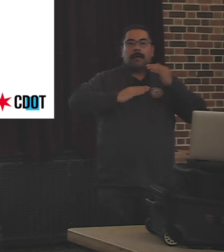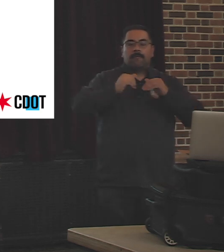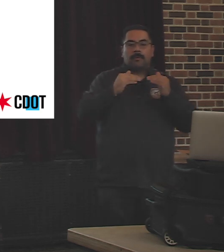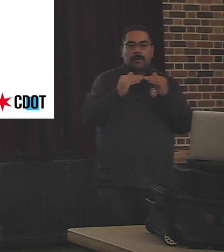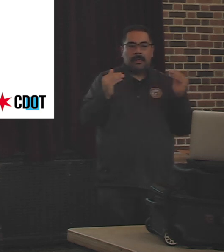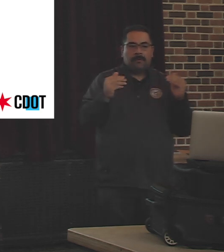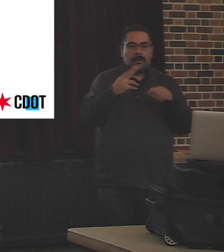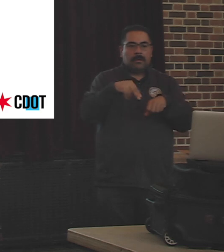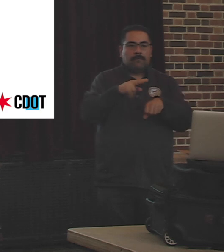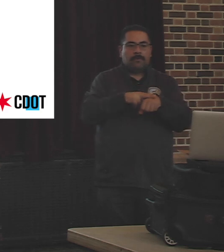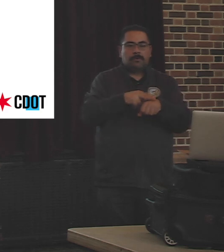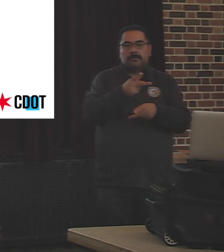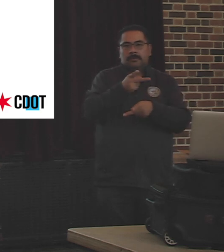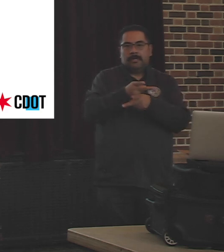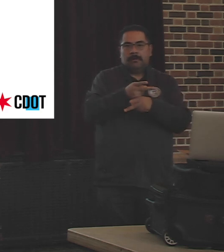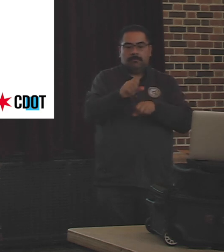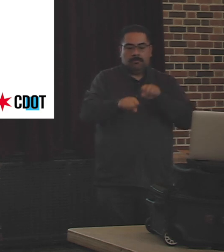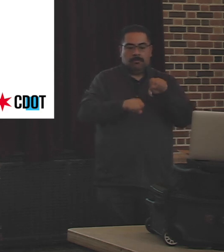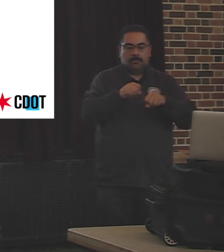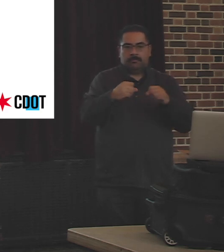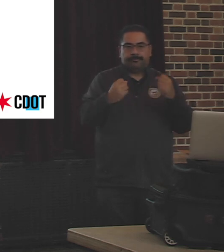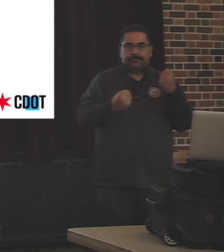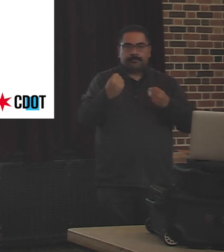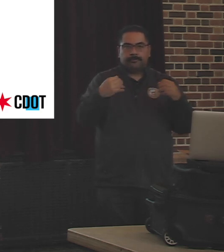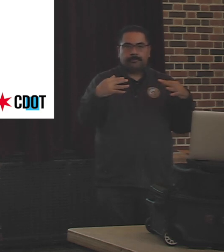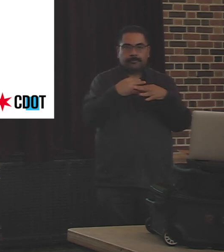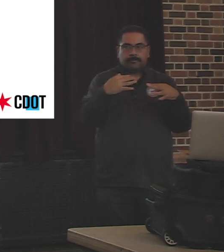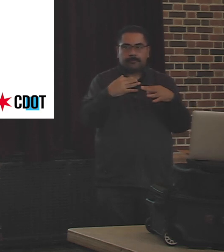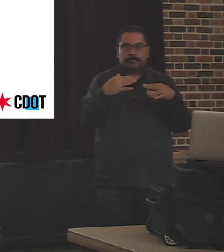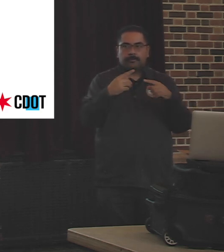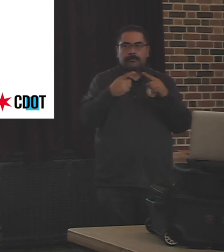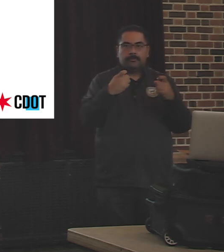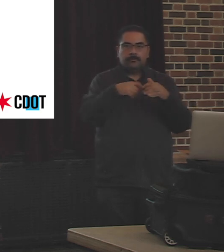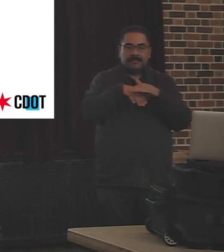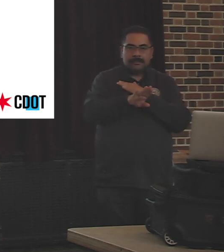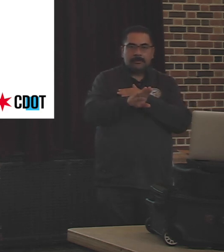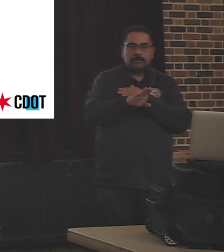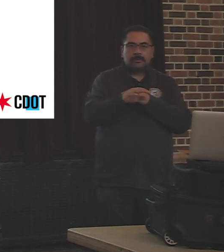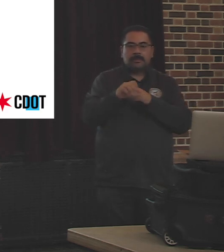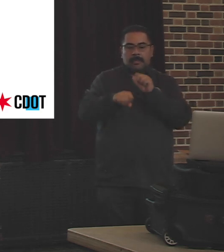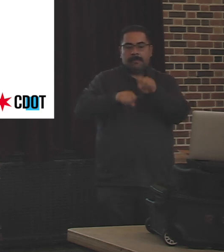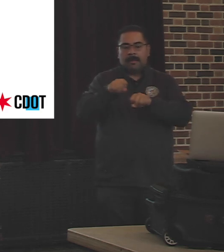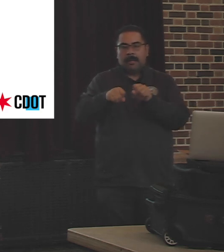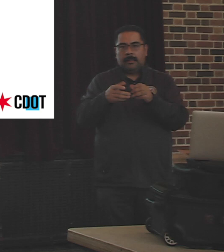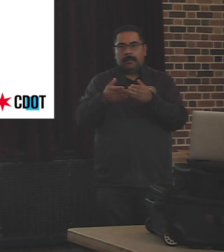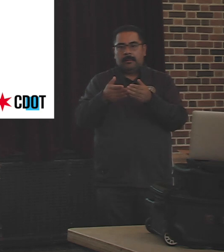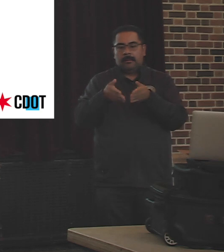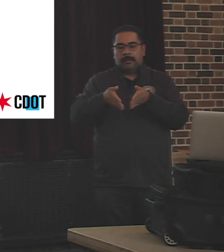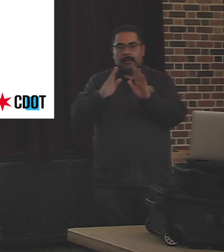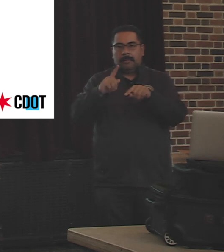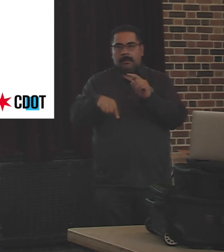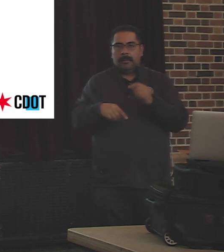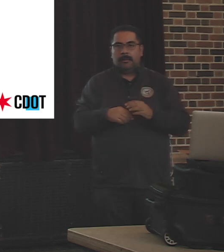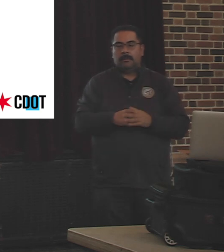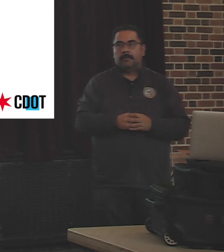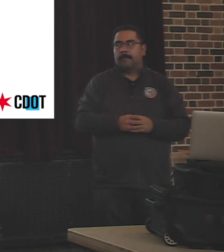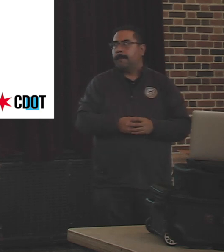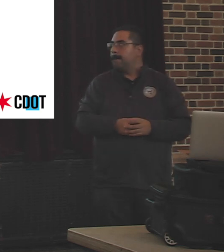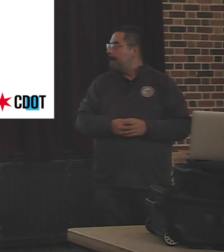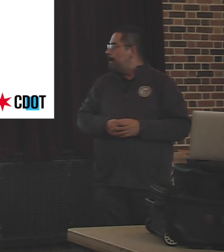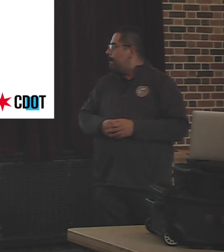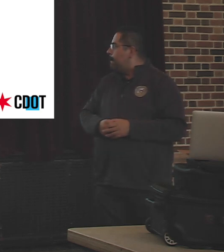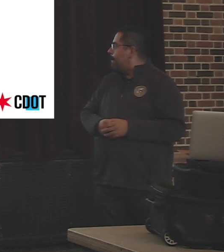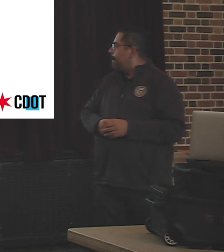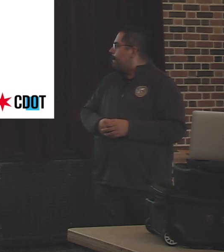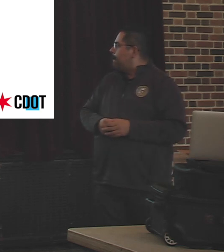of course keeps motorists away from entering the bike lane. Bus bulbs, it will be